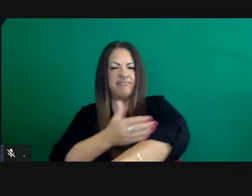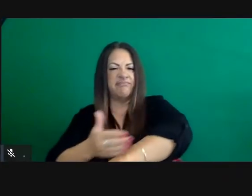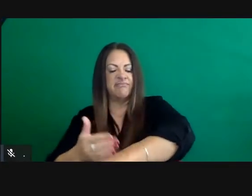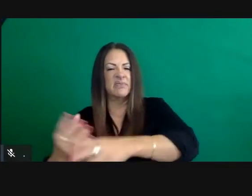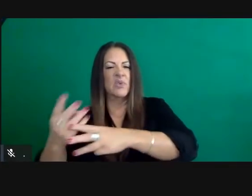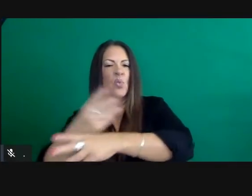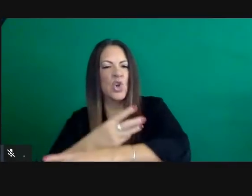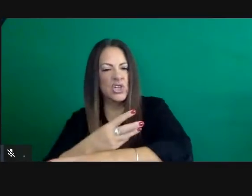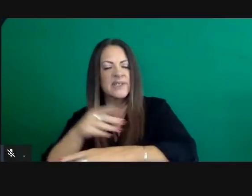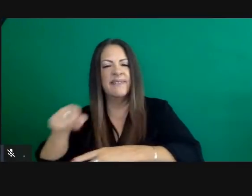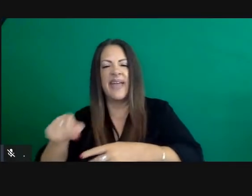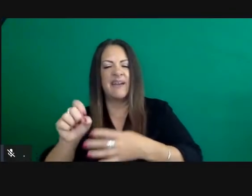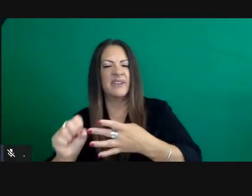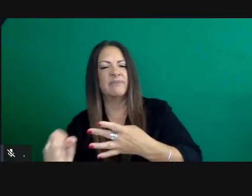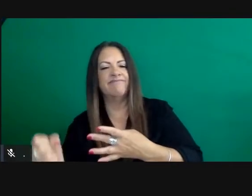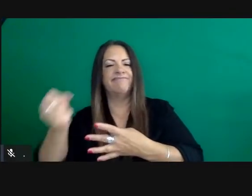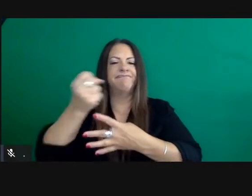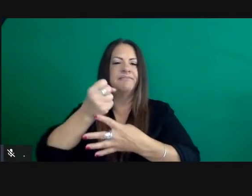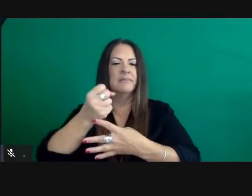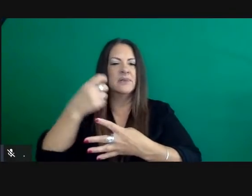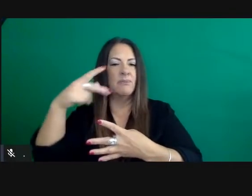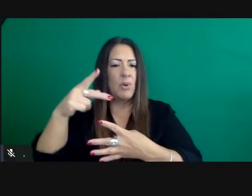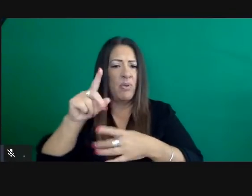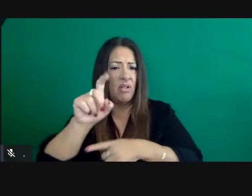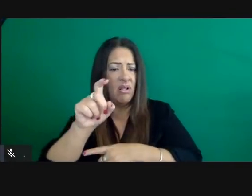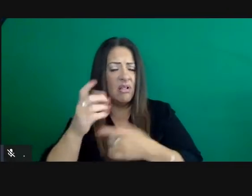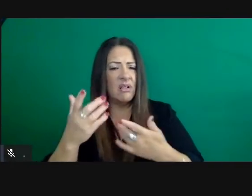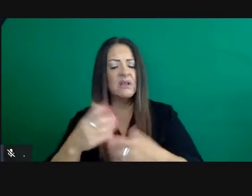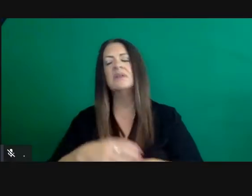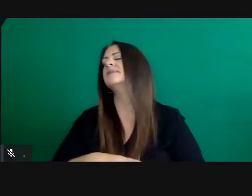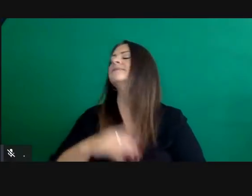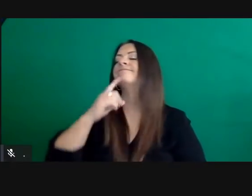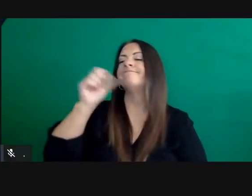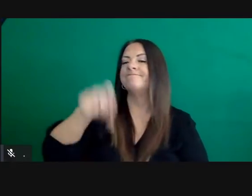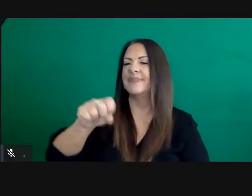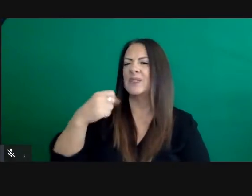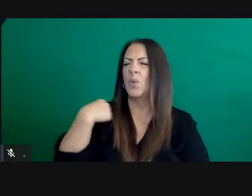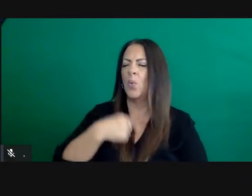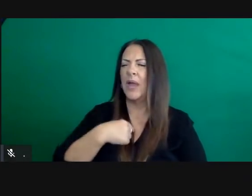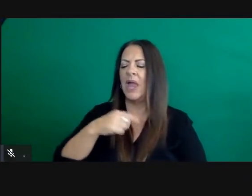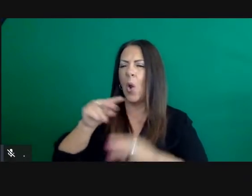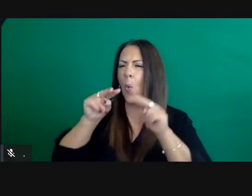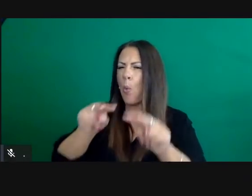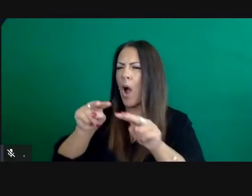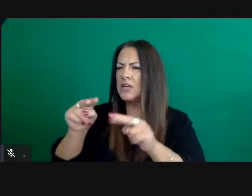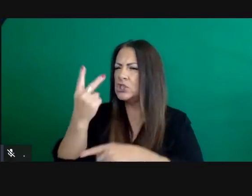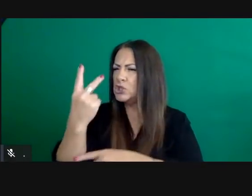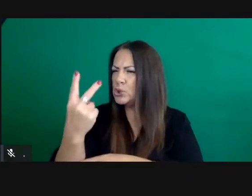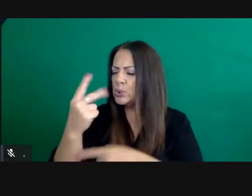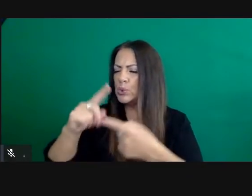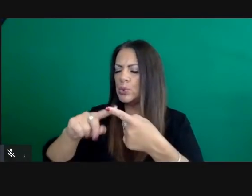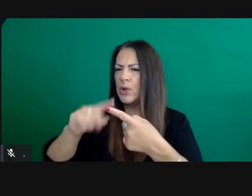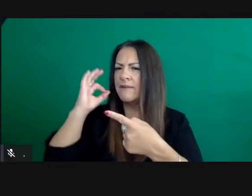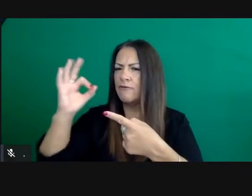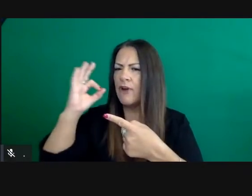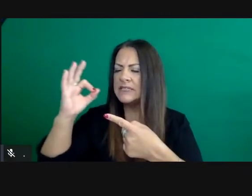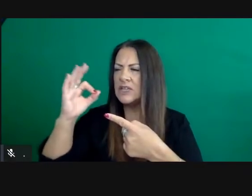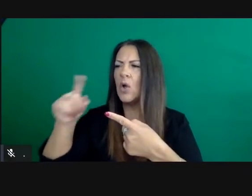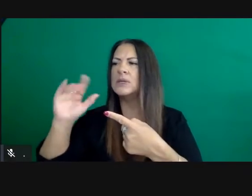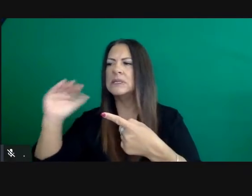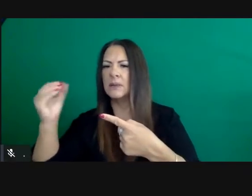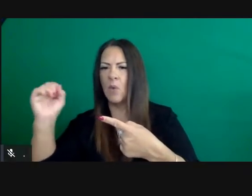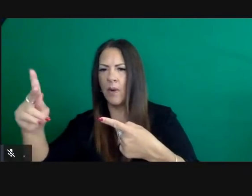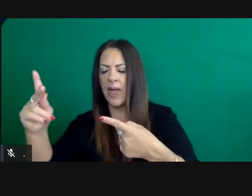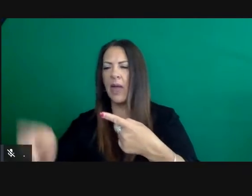Yeah, so like I said, the two counties we were tracking, Riverside and Fresno. Fresno met threshold. Riverside